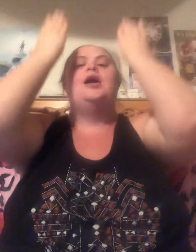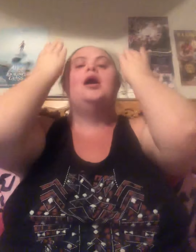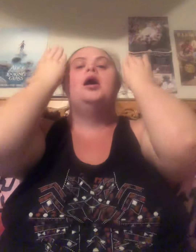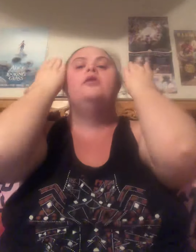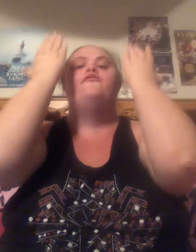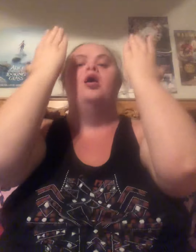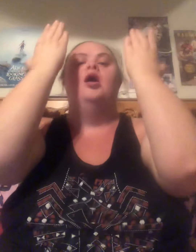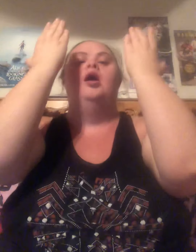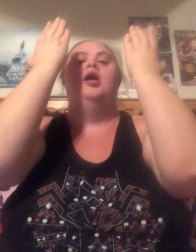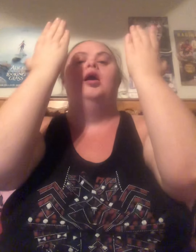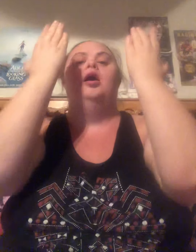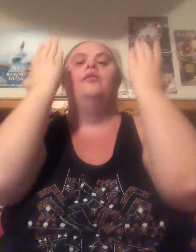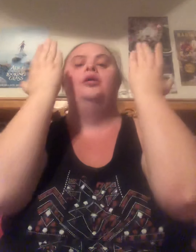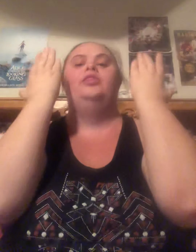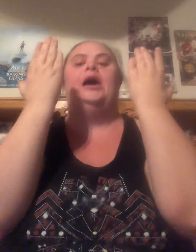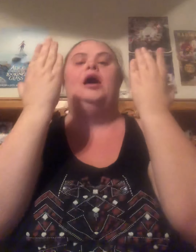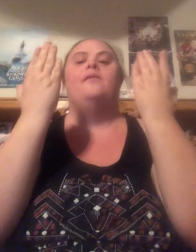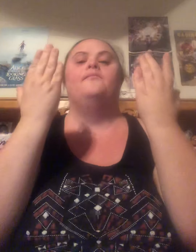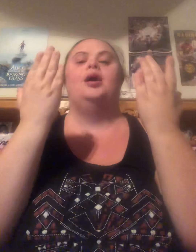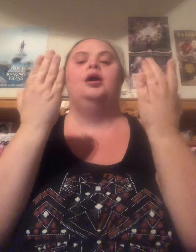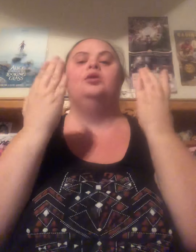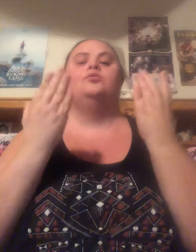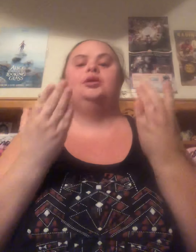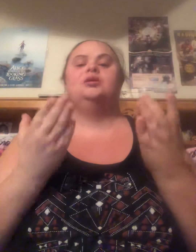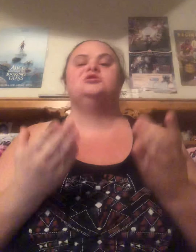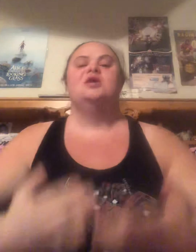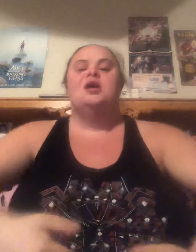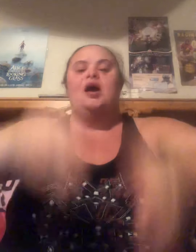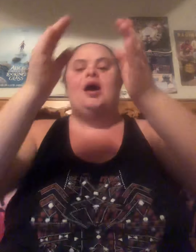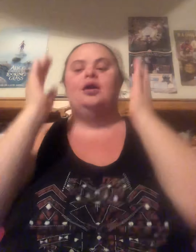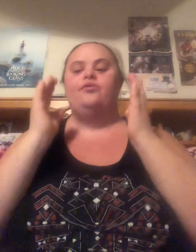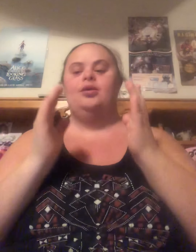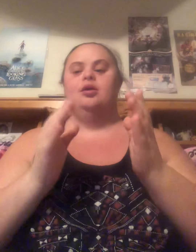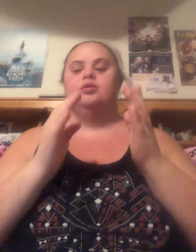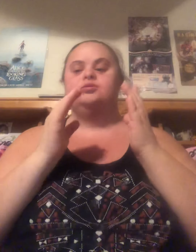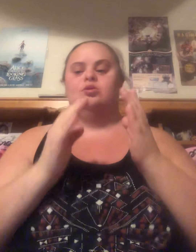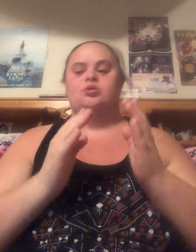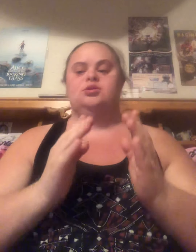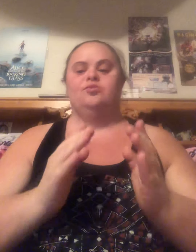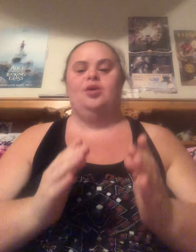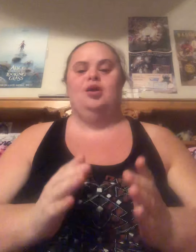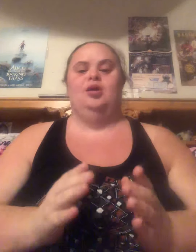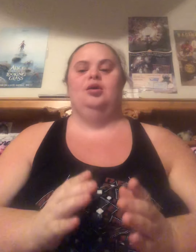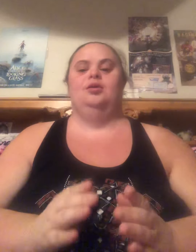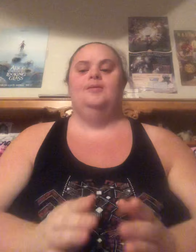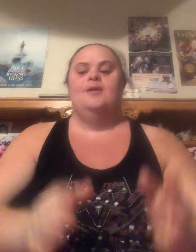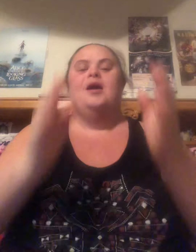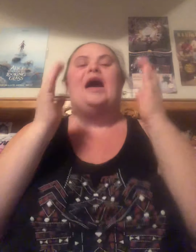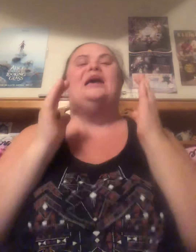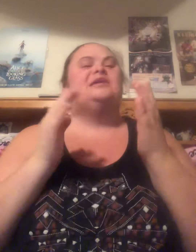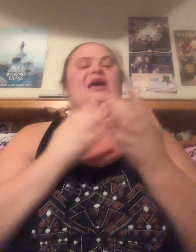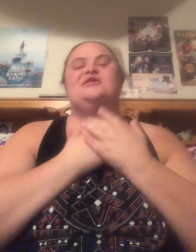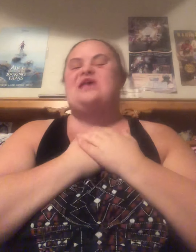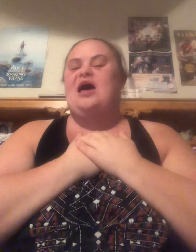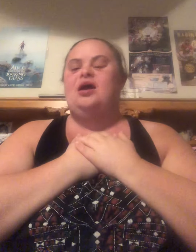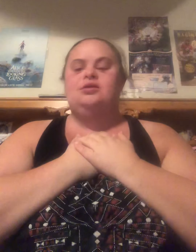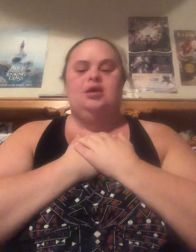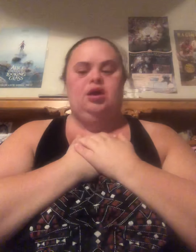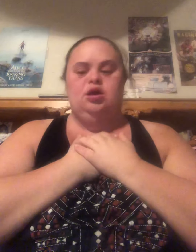I fall without my wings. I feel so small. I guess I need